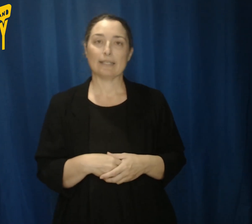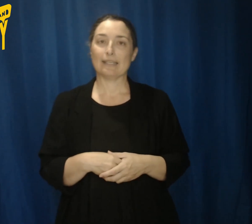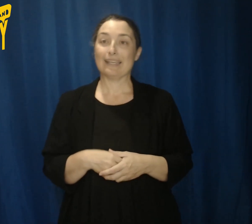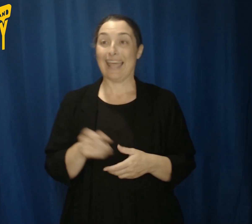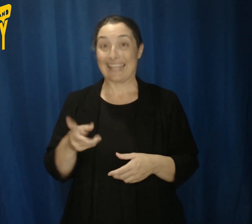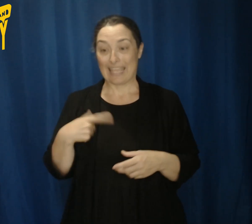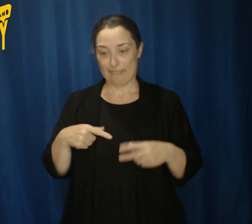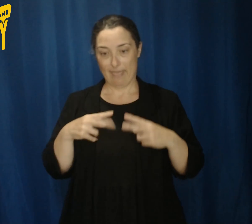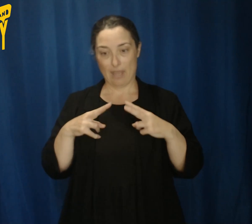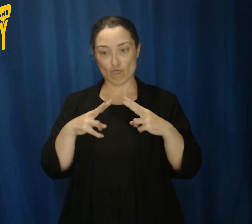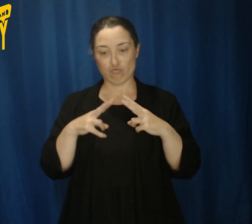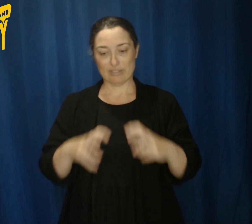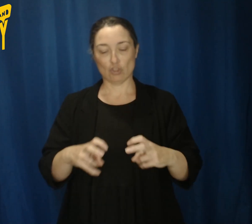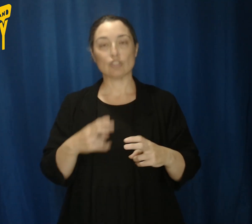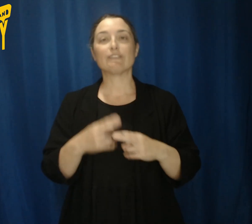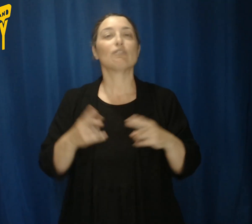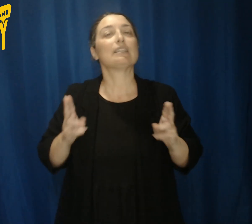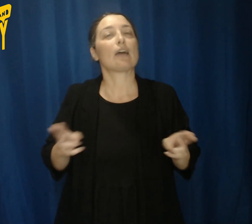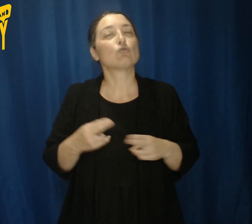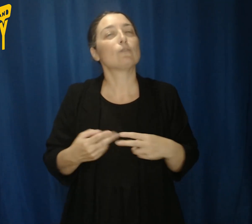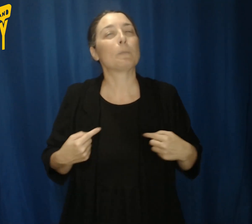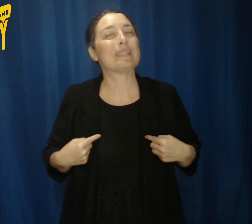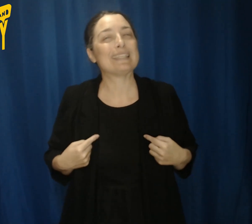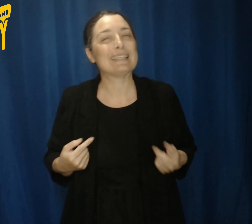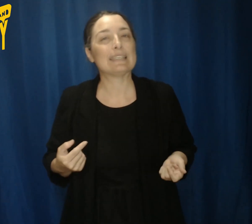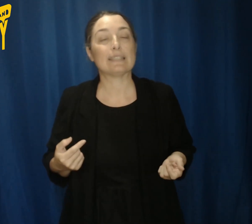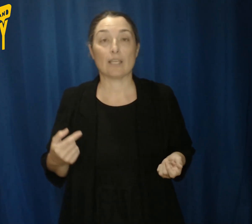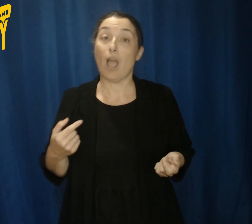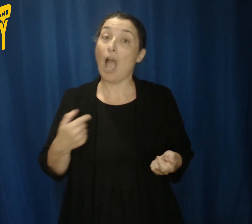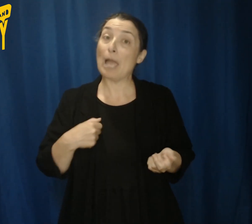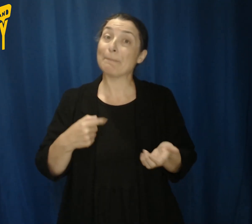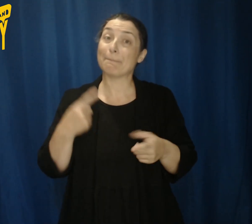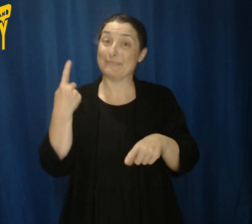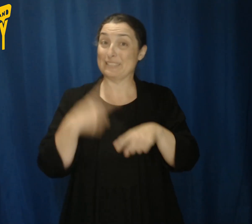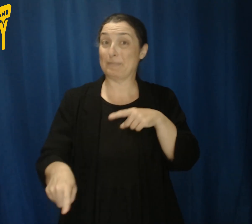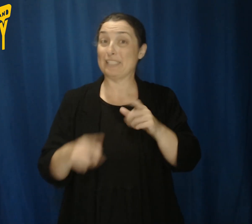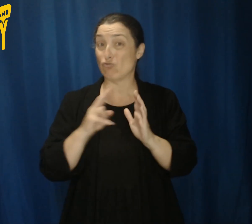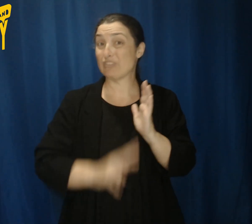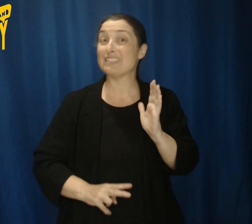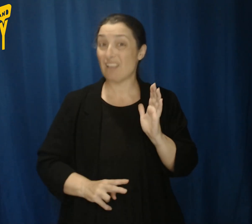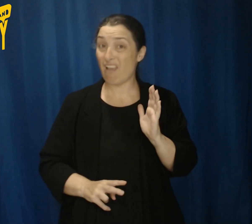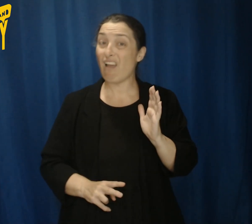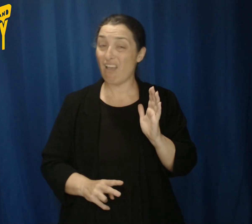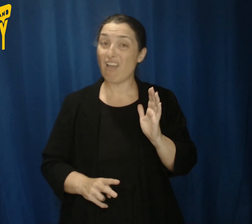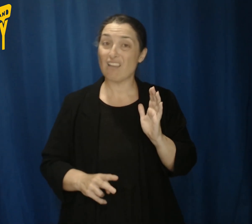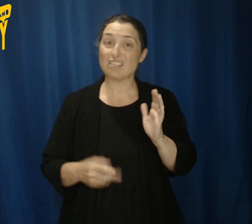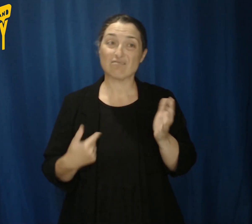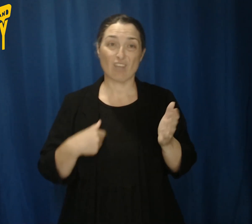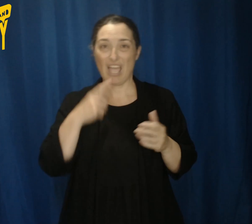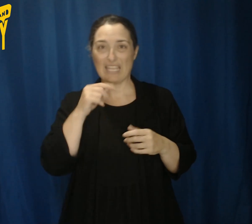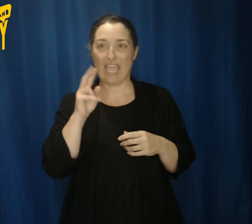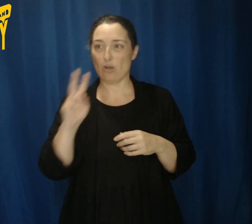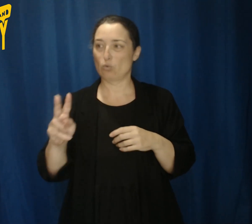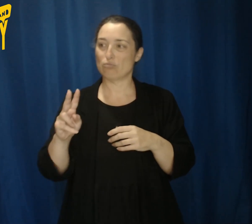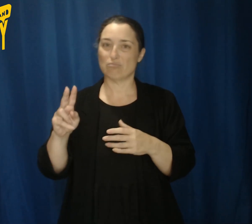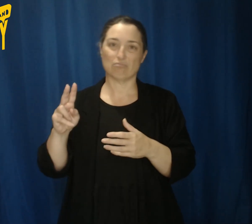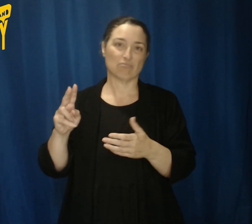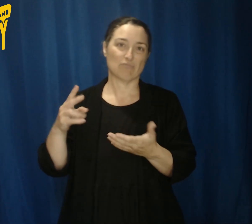quite naturally to me, and I'm quite a sort of speed reader, like I can kind of look at a site, look at a grant, look at a thing and go, yes, no,